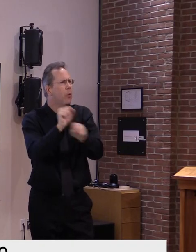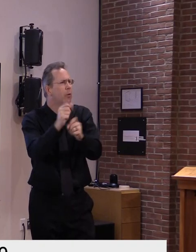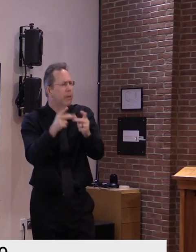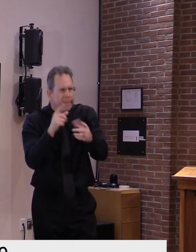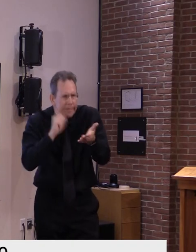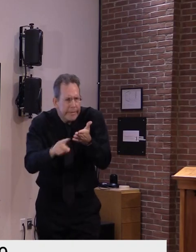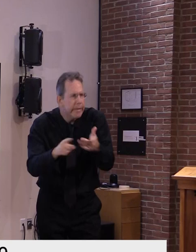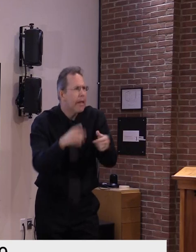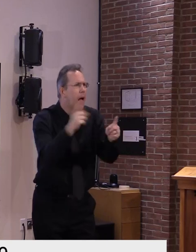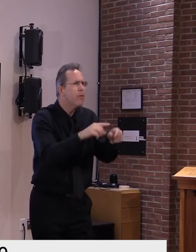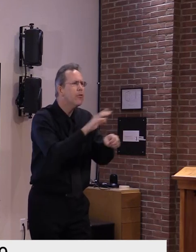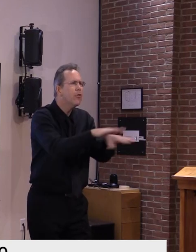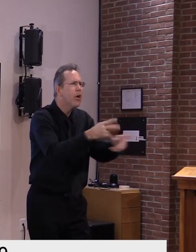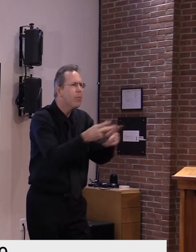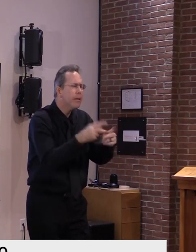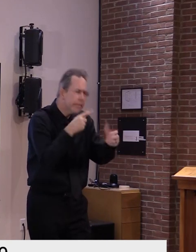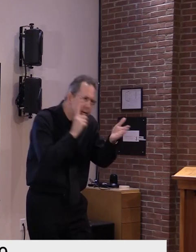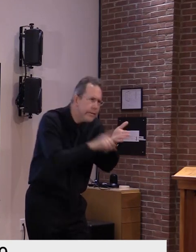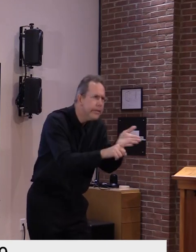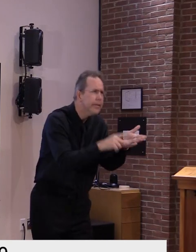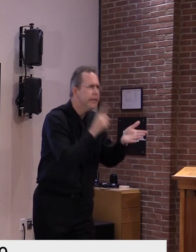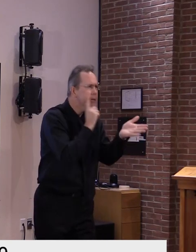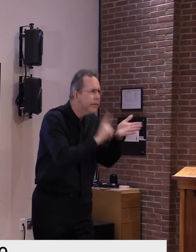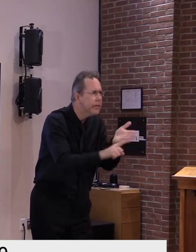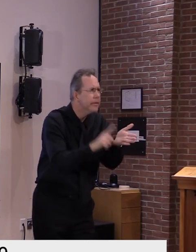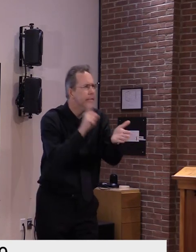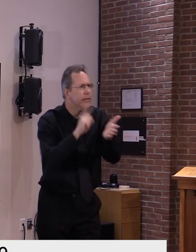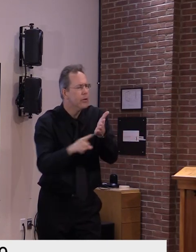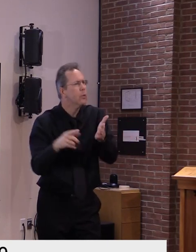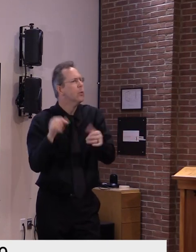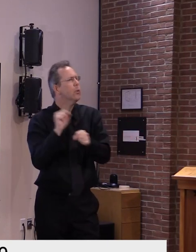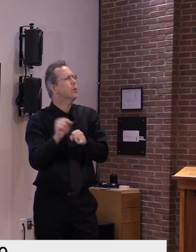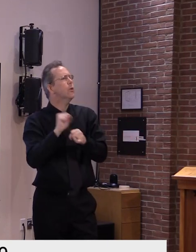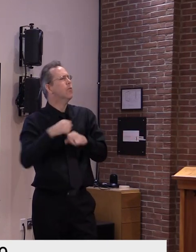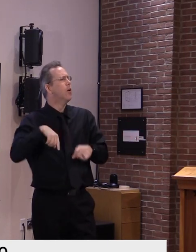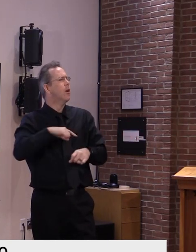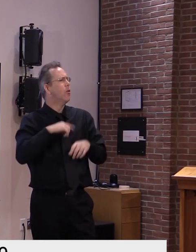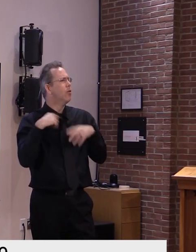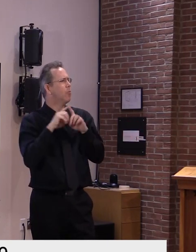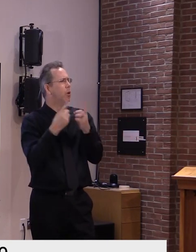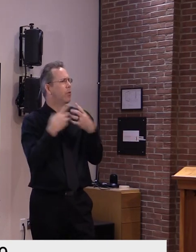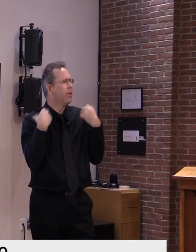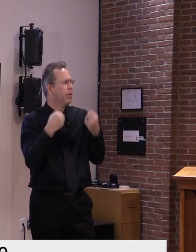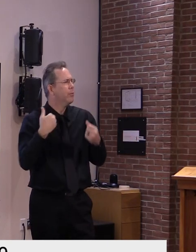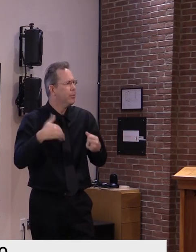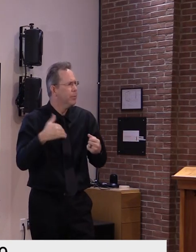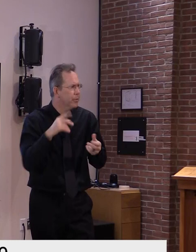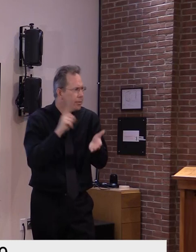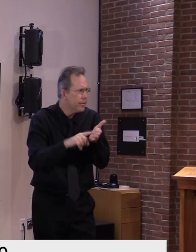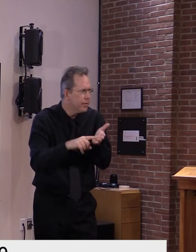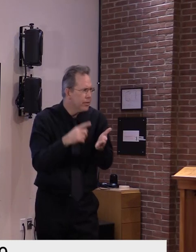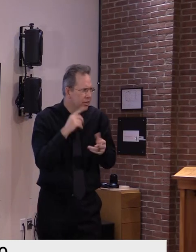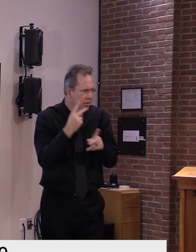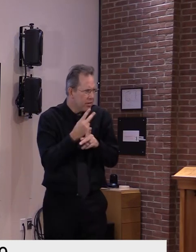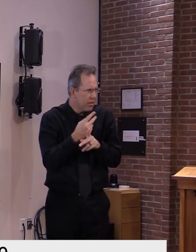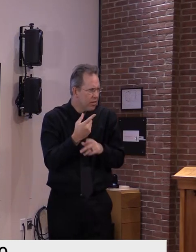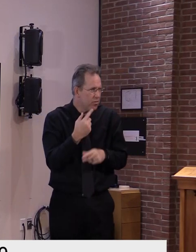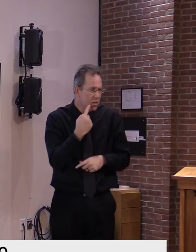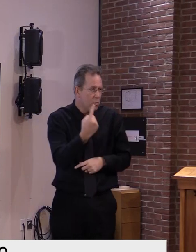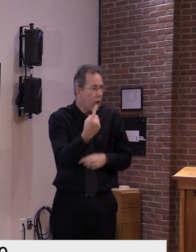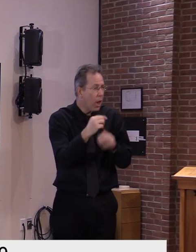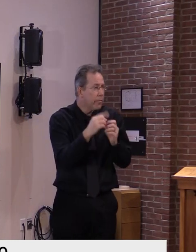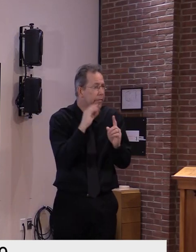it's a reminder of how we are all connected right now, how each action we take affects our